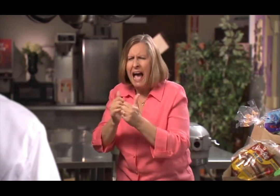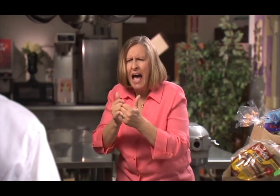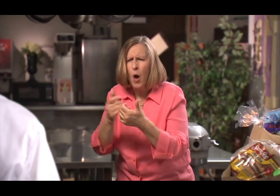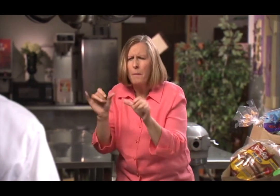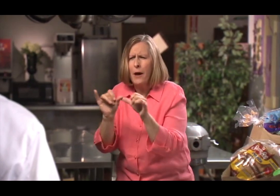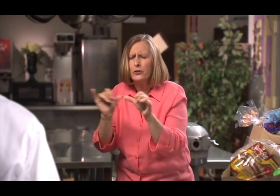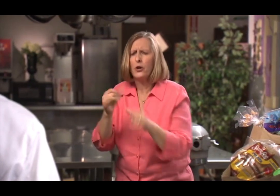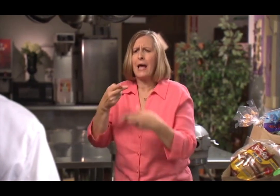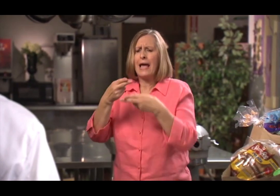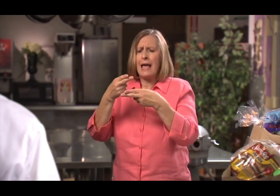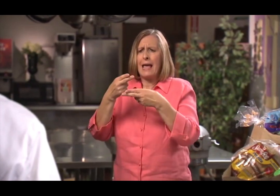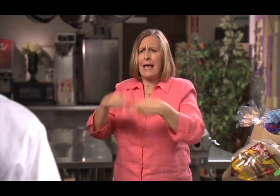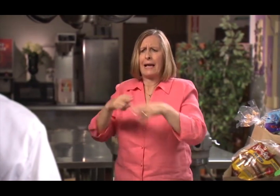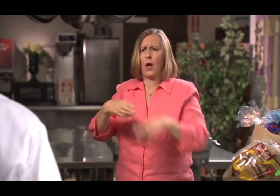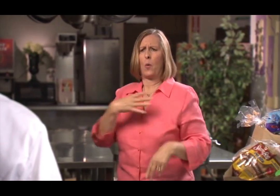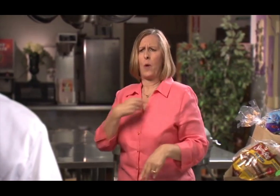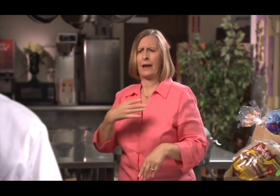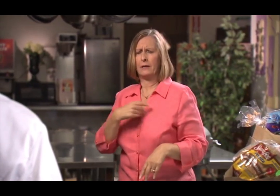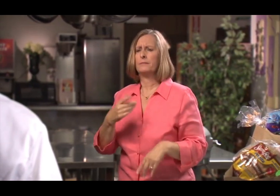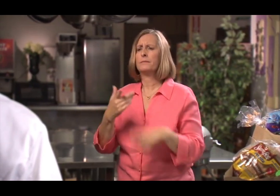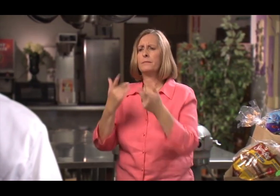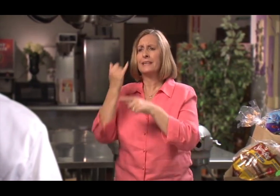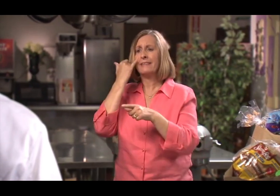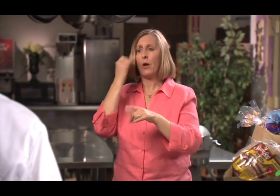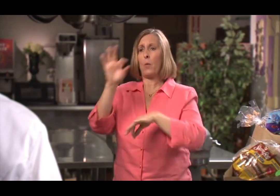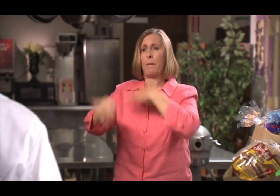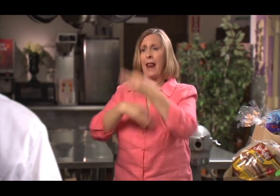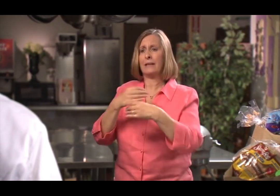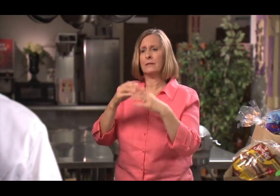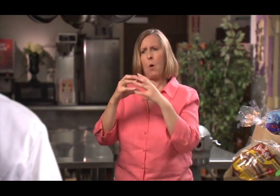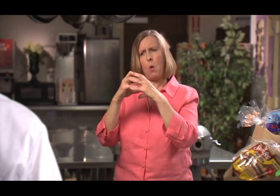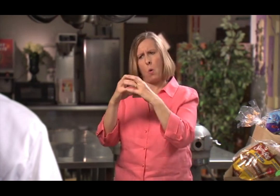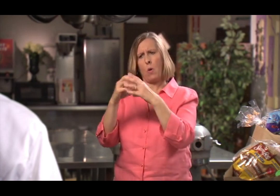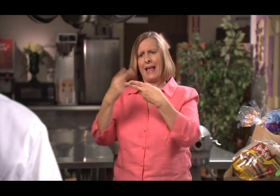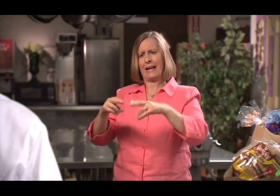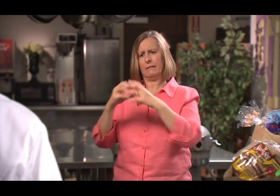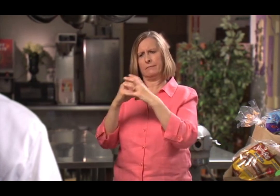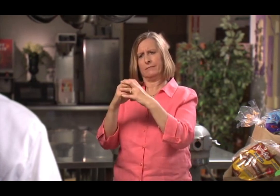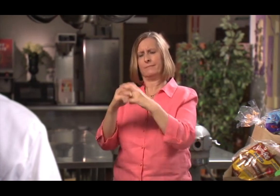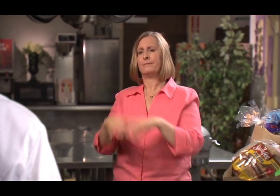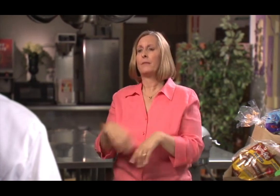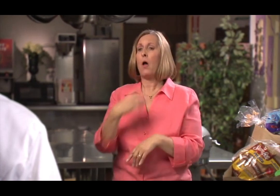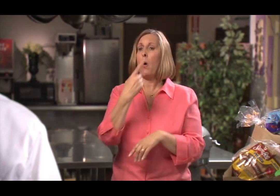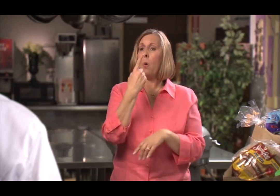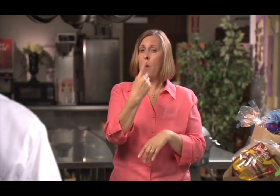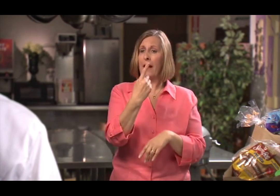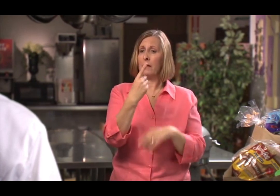When measuring, substitute 2 egg whites, which have the yolk separated out, for every whole